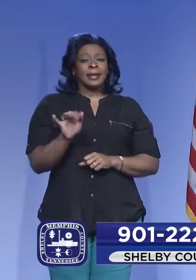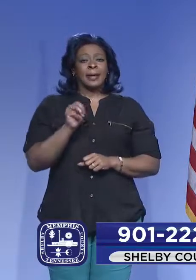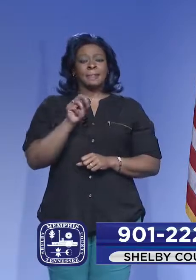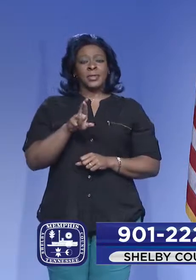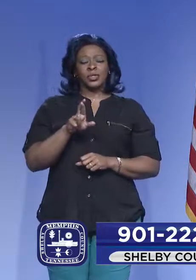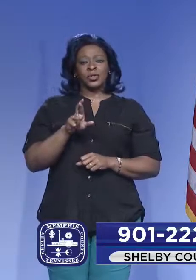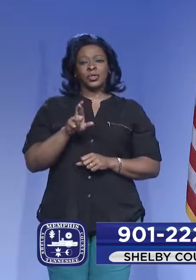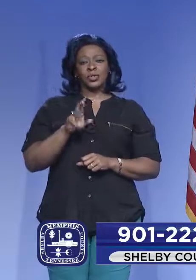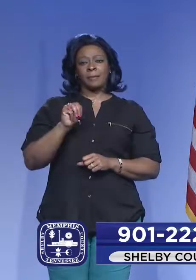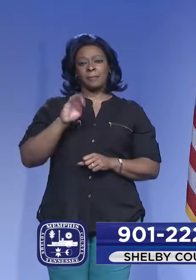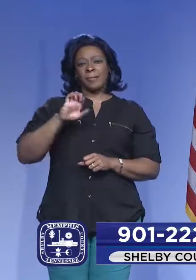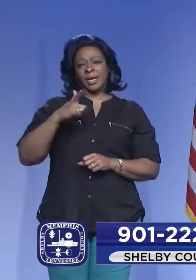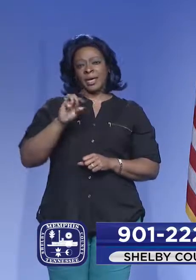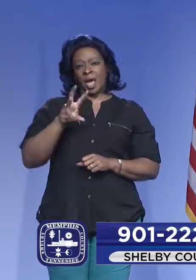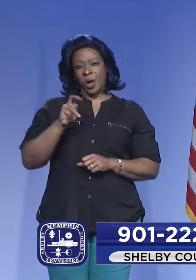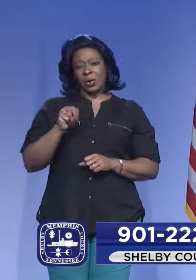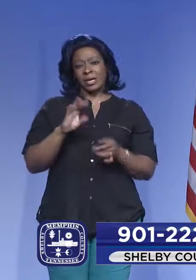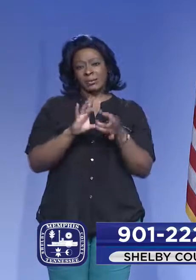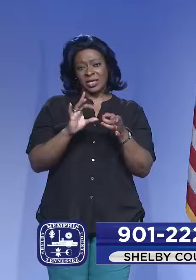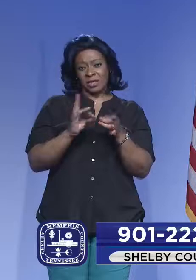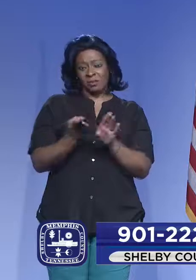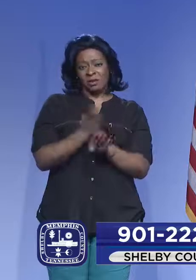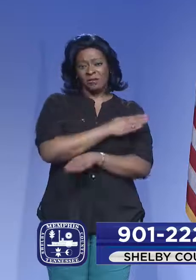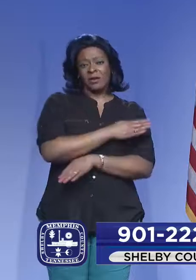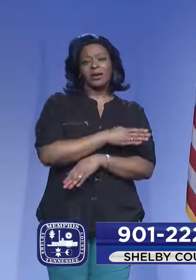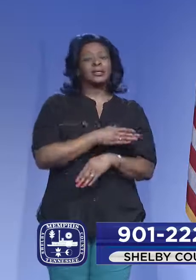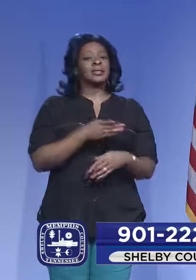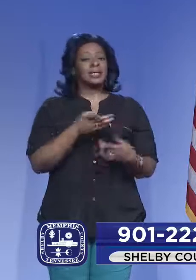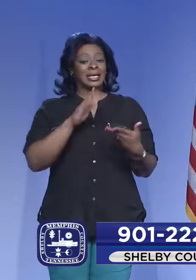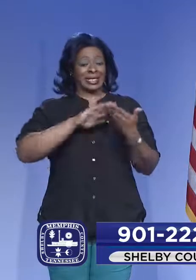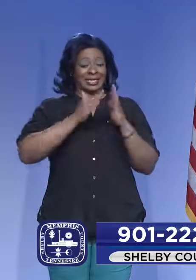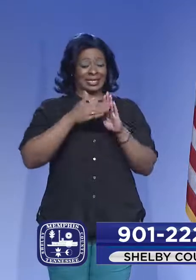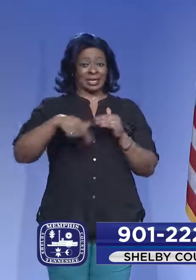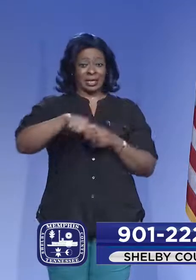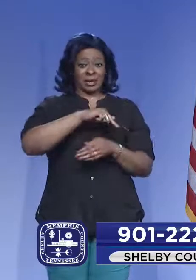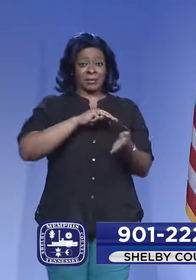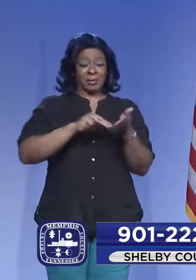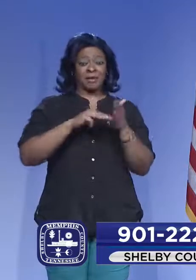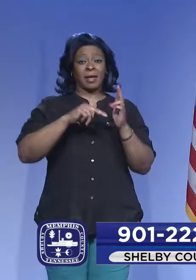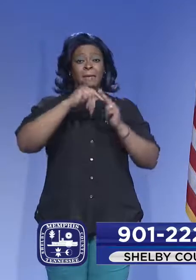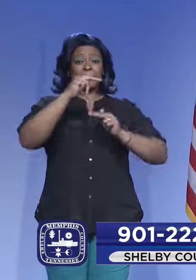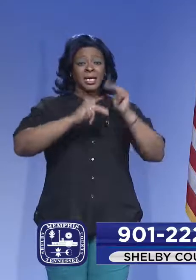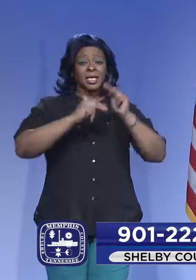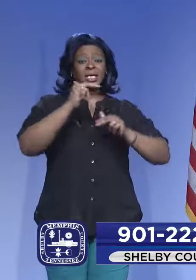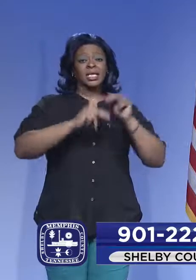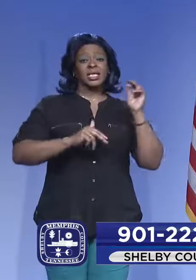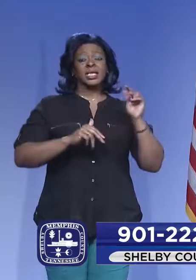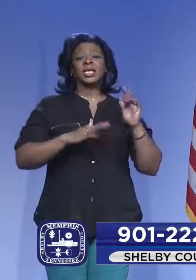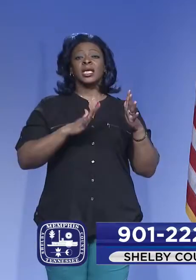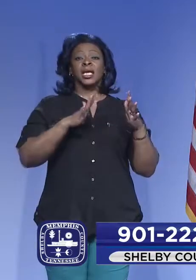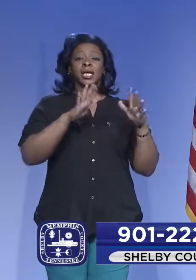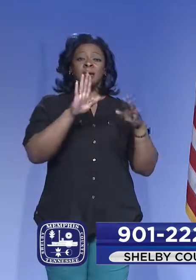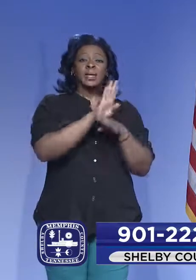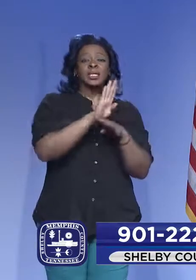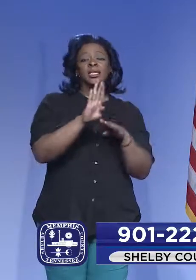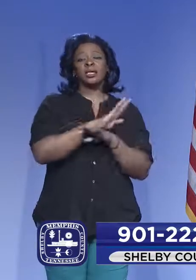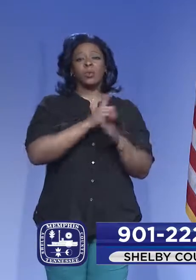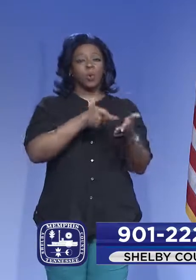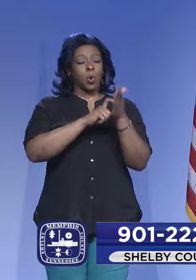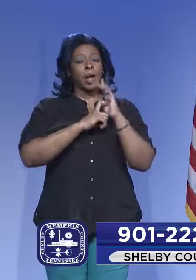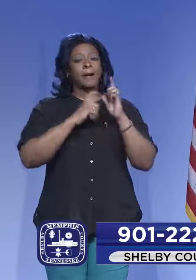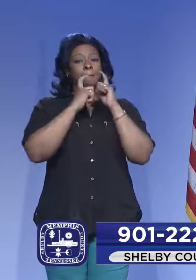Mr. McGowen indicated, that in the city buildings and facilities, they may require